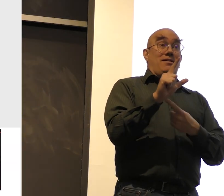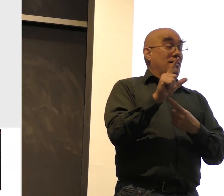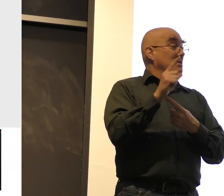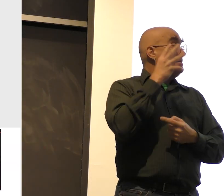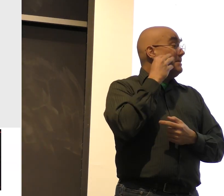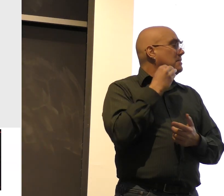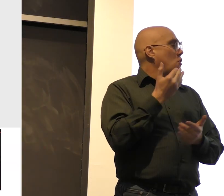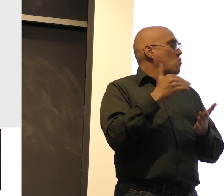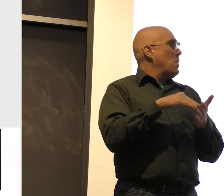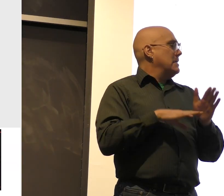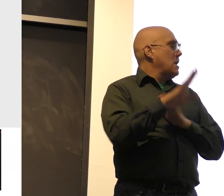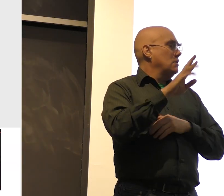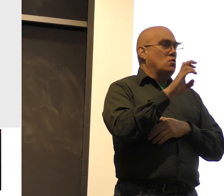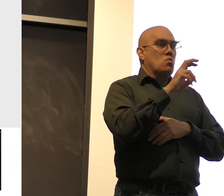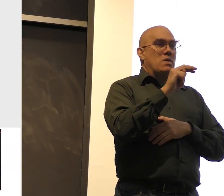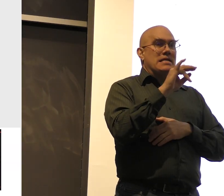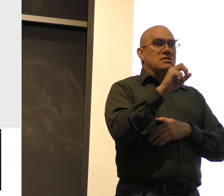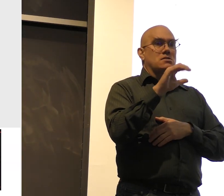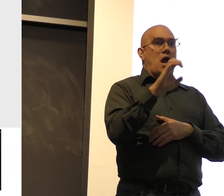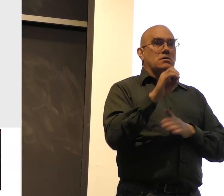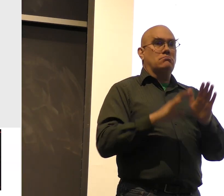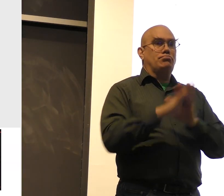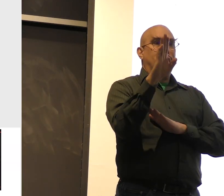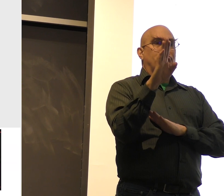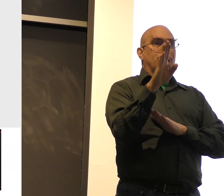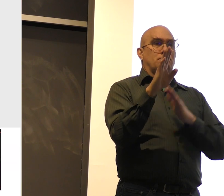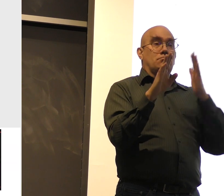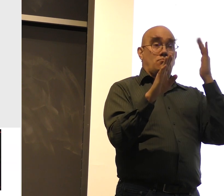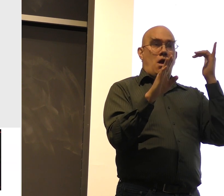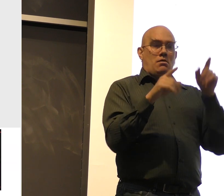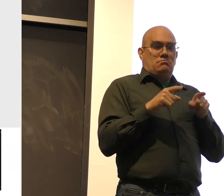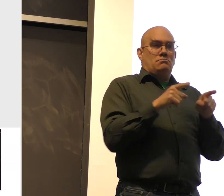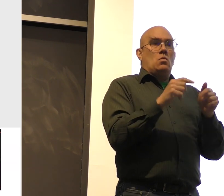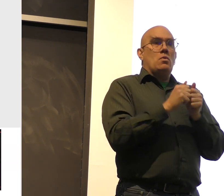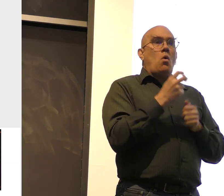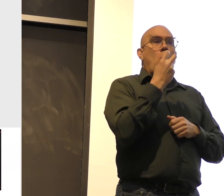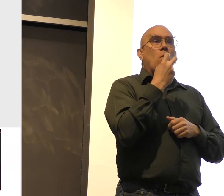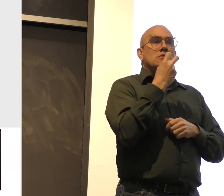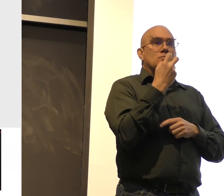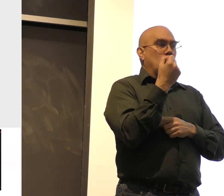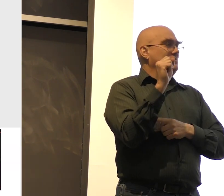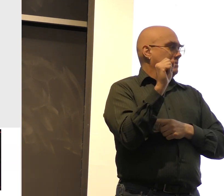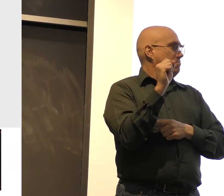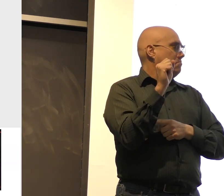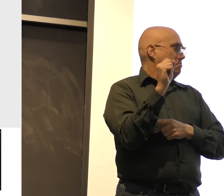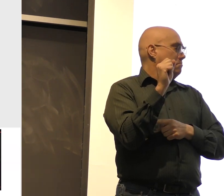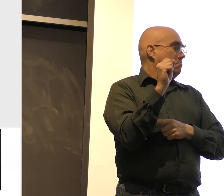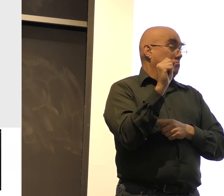some people. And then ASL hit a renaissance because it really came in